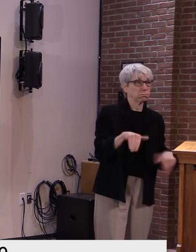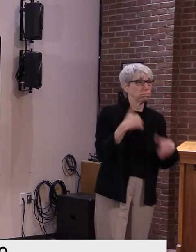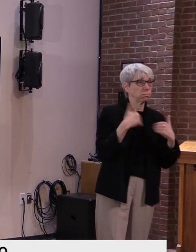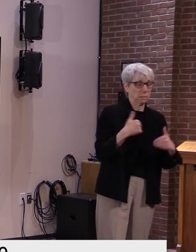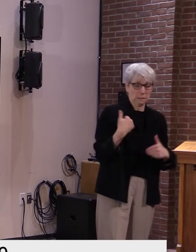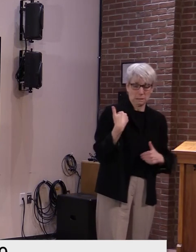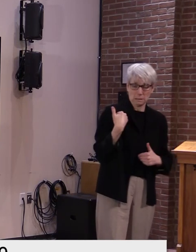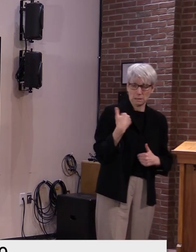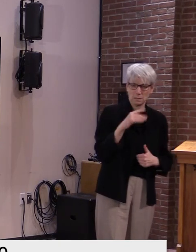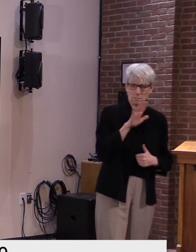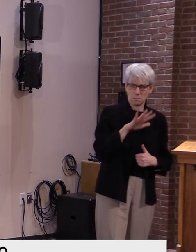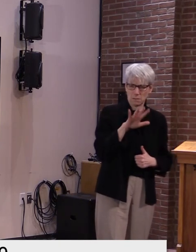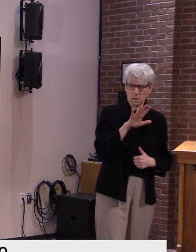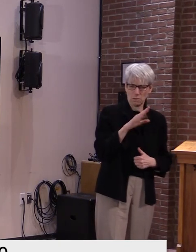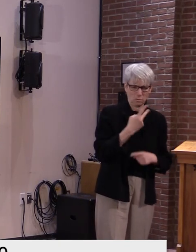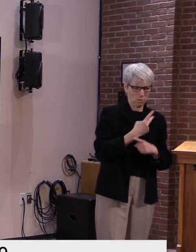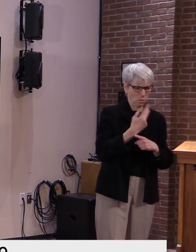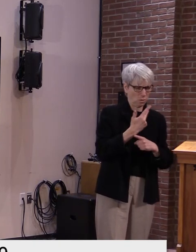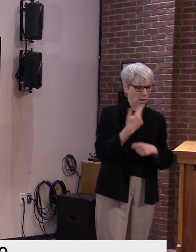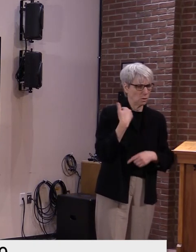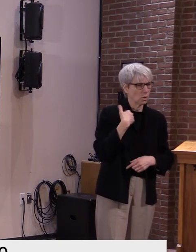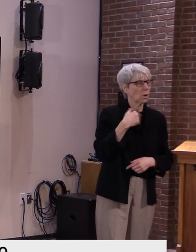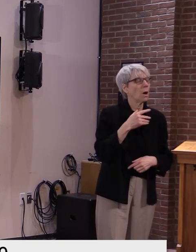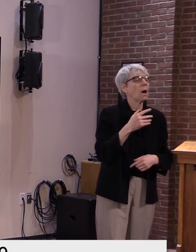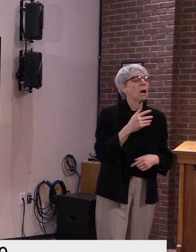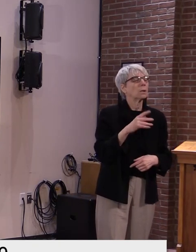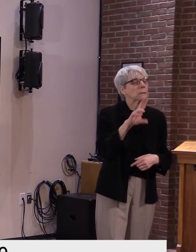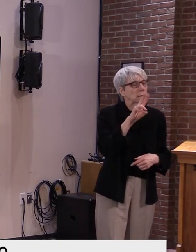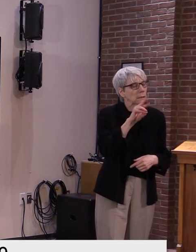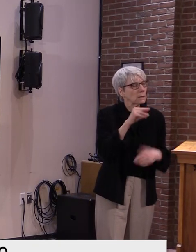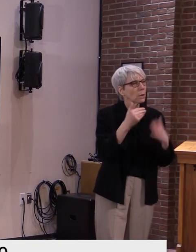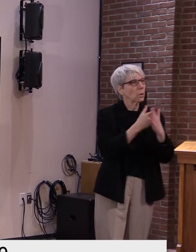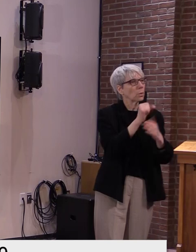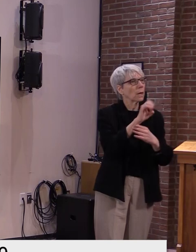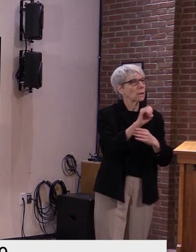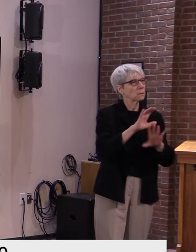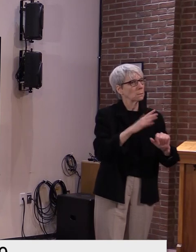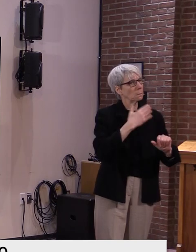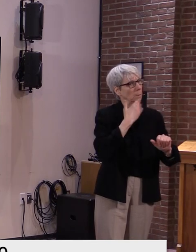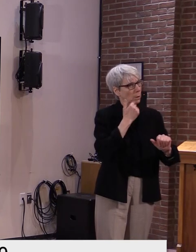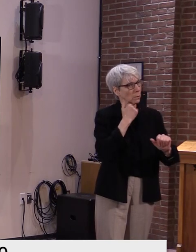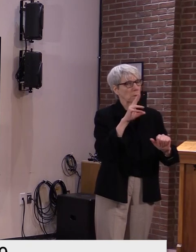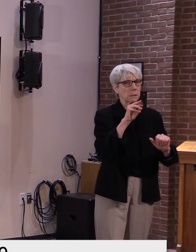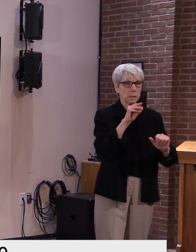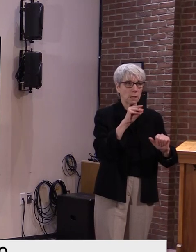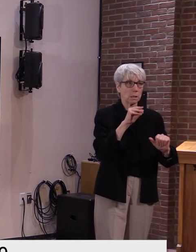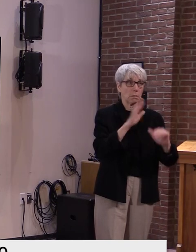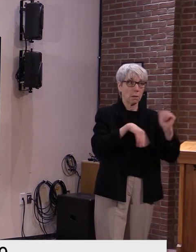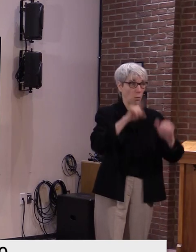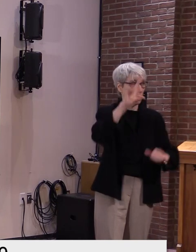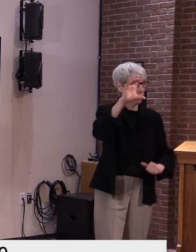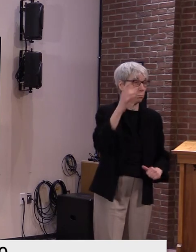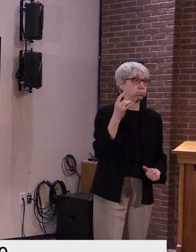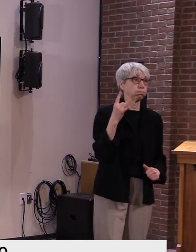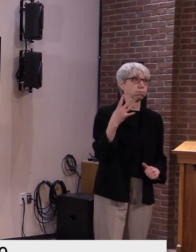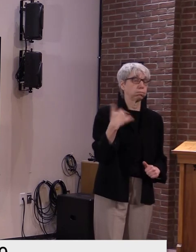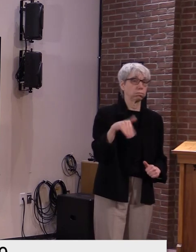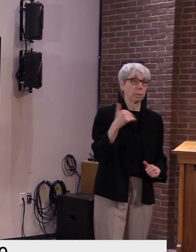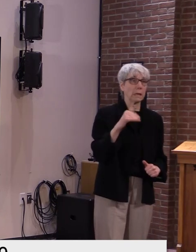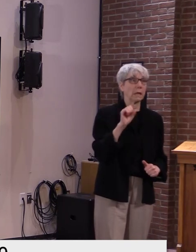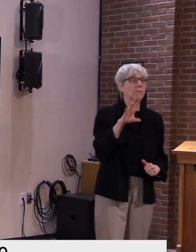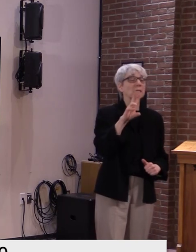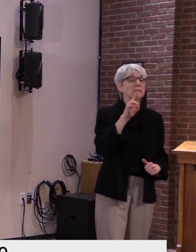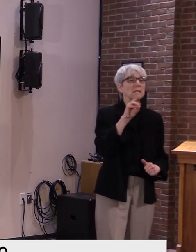in the 60s. And so if we see that trend continue, then it doesn't appear that we'd have to take any measures at